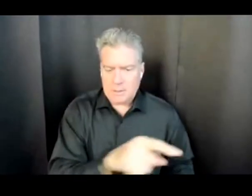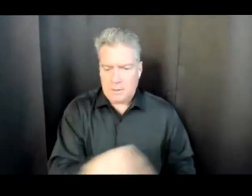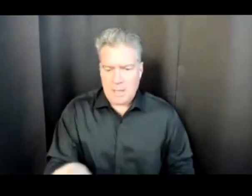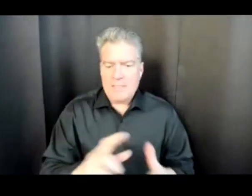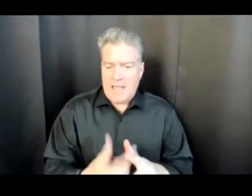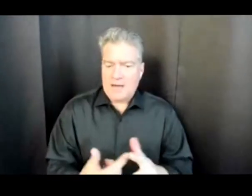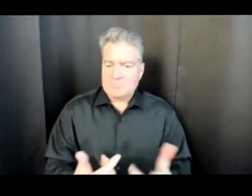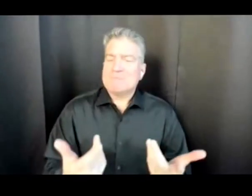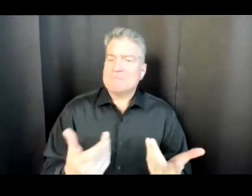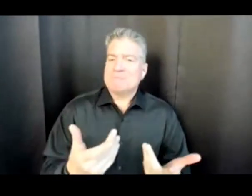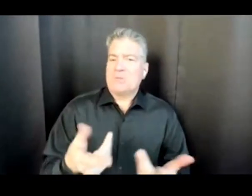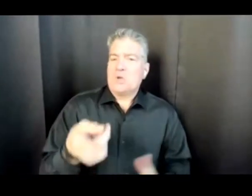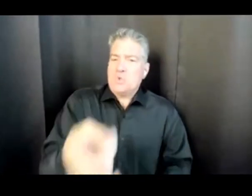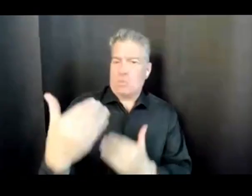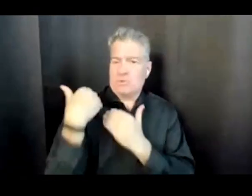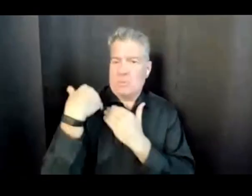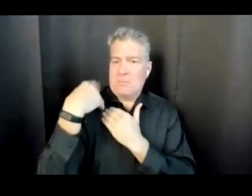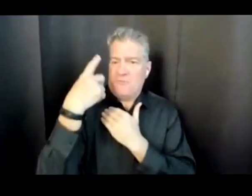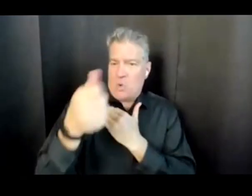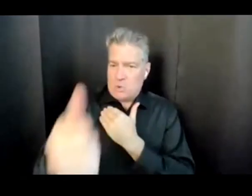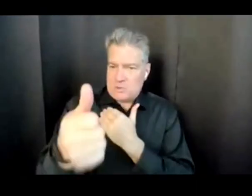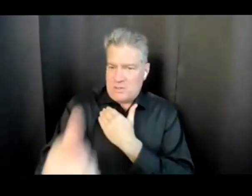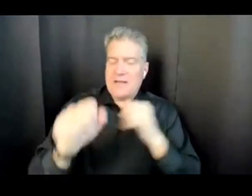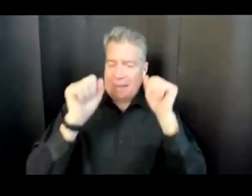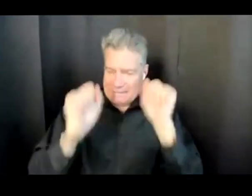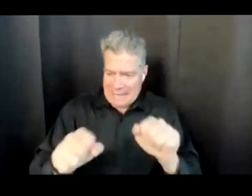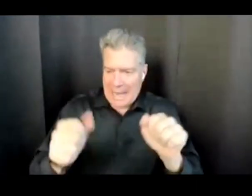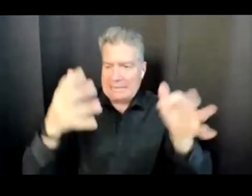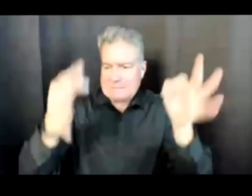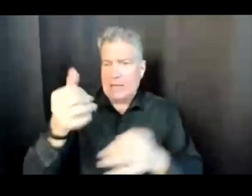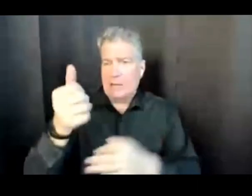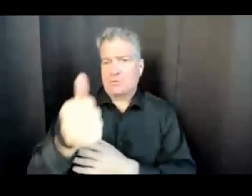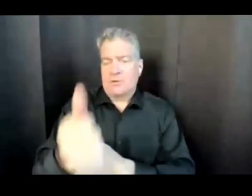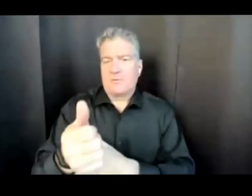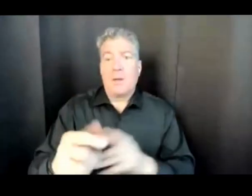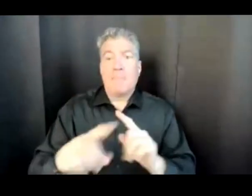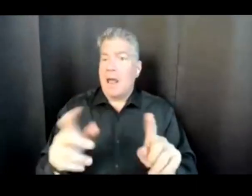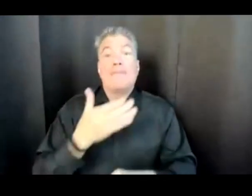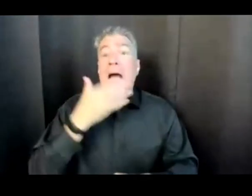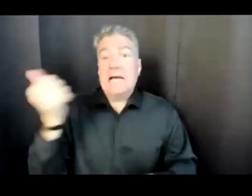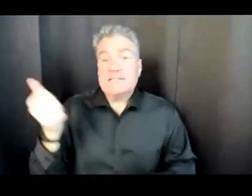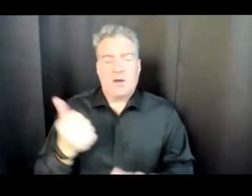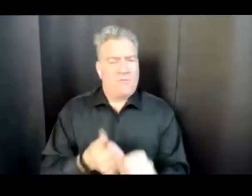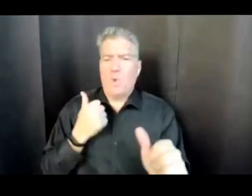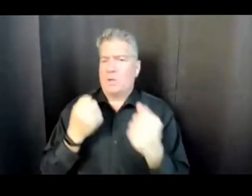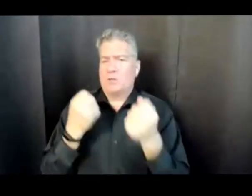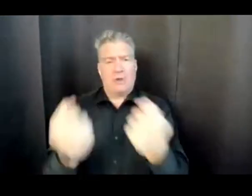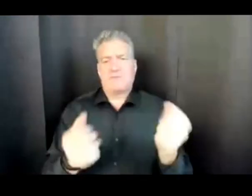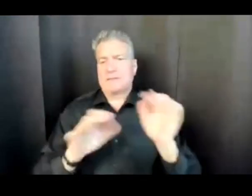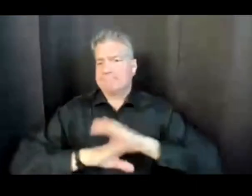decision, on whether to get out on that roadway. But the best thing to do is stay off of it.